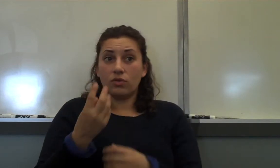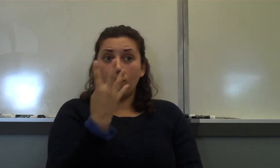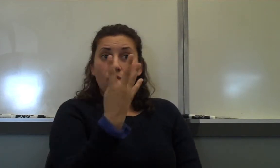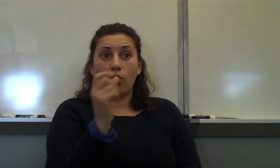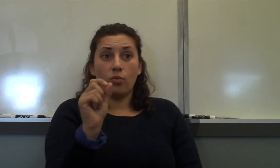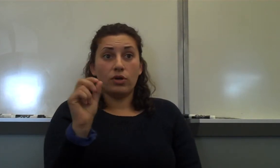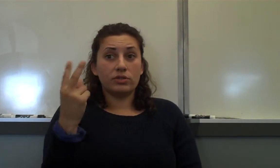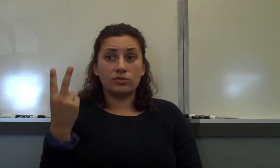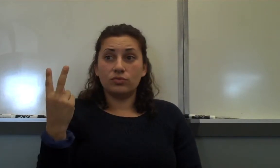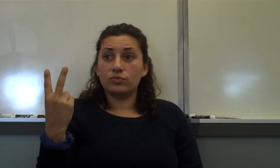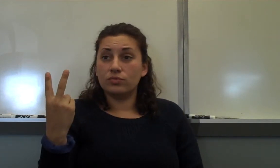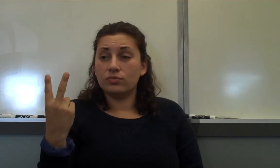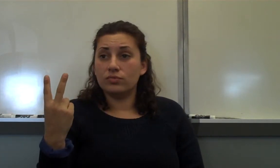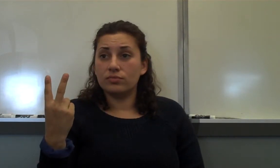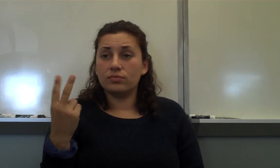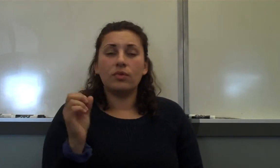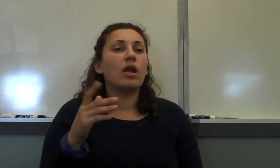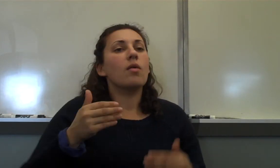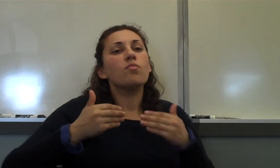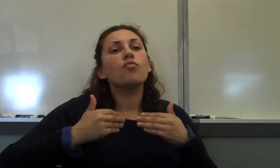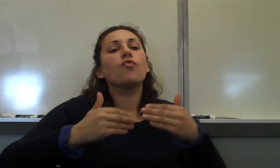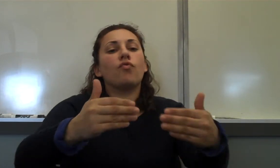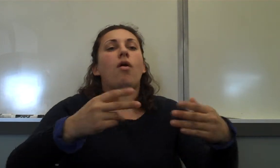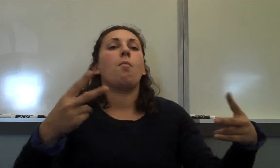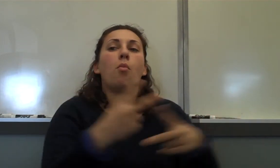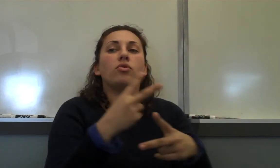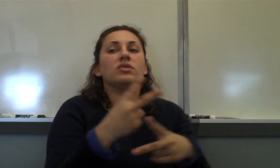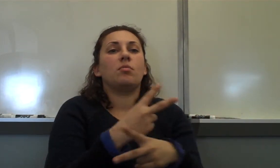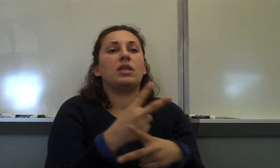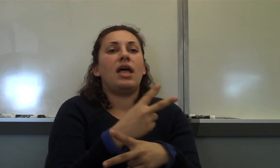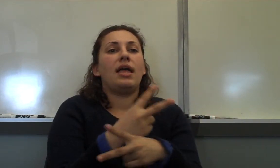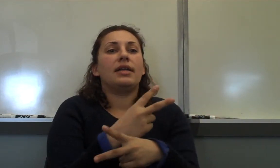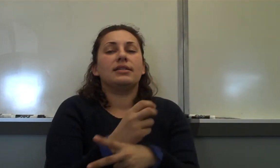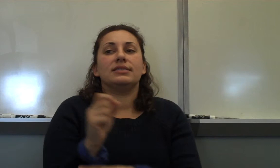Okay, let's move on to multiplying decimals.